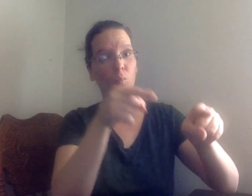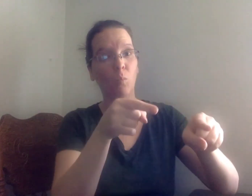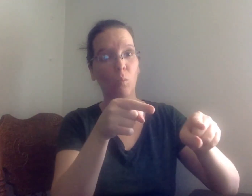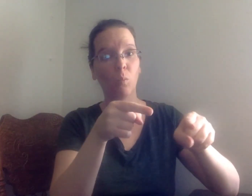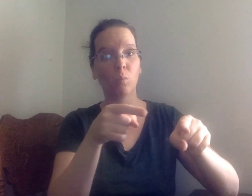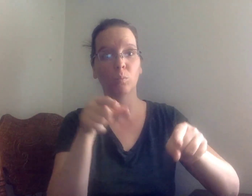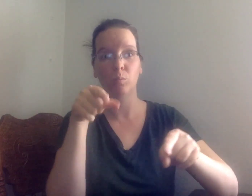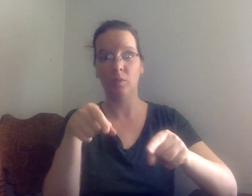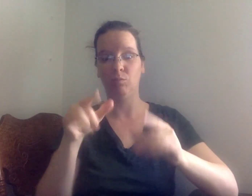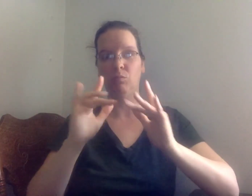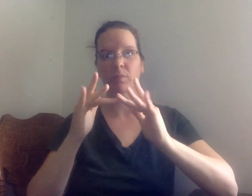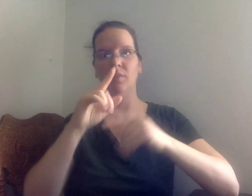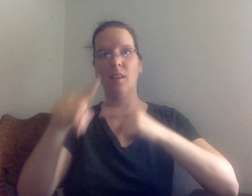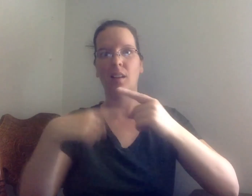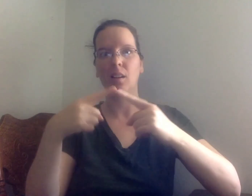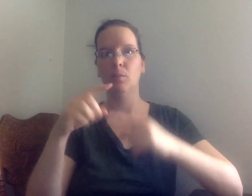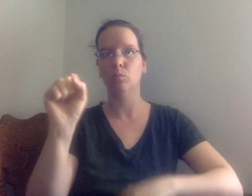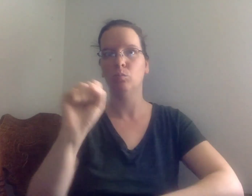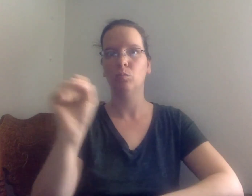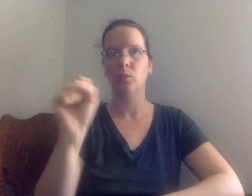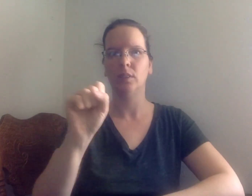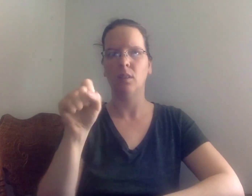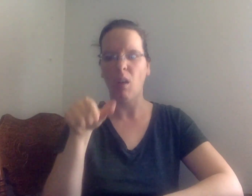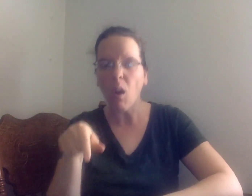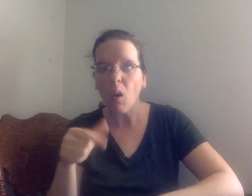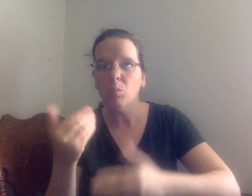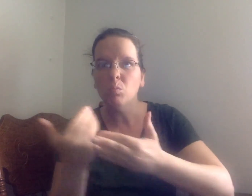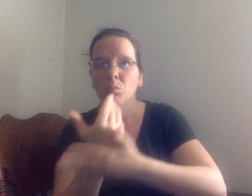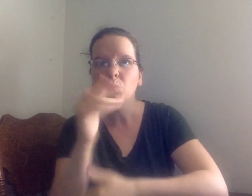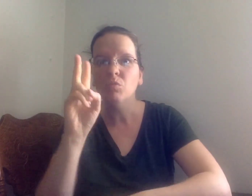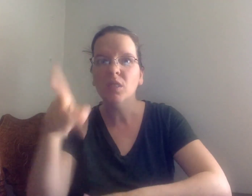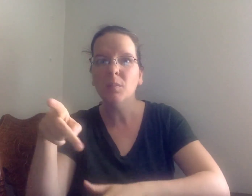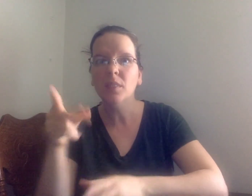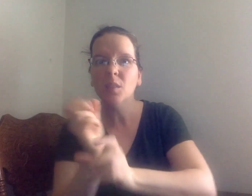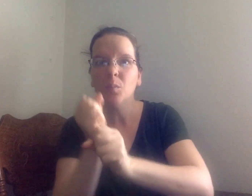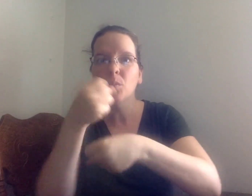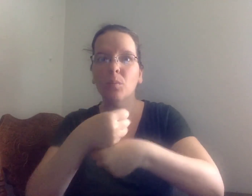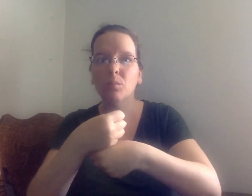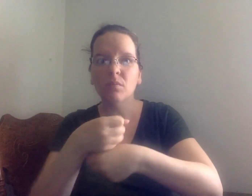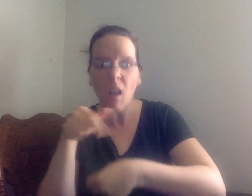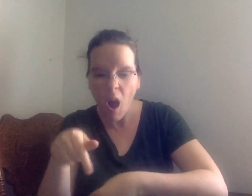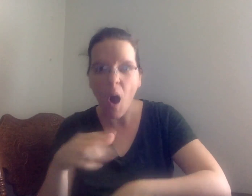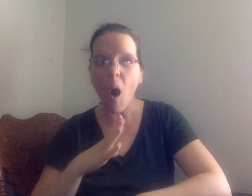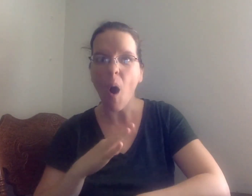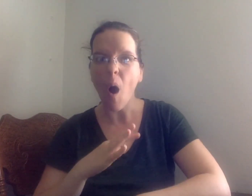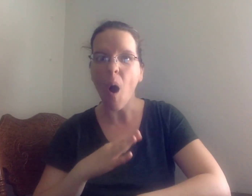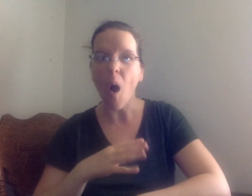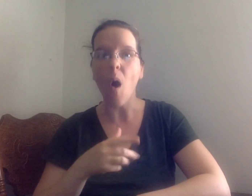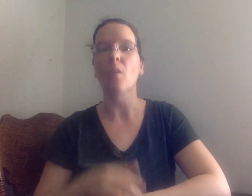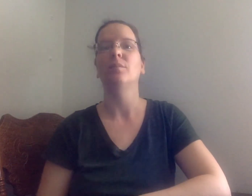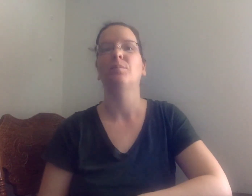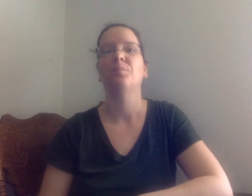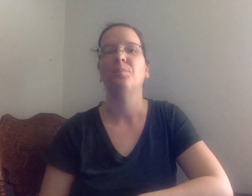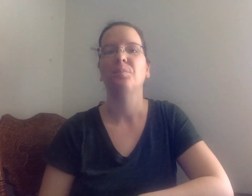And the last, go to the website about Sorensen's new video phone product. It's really cool.